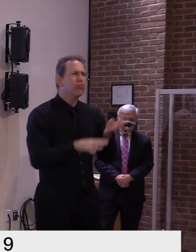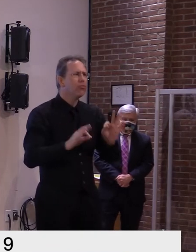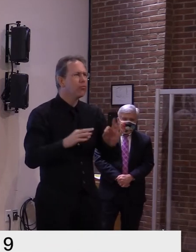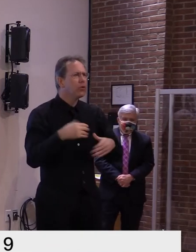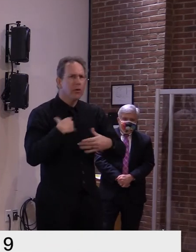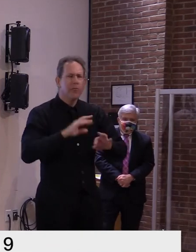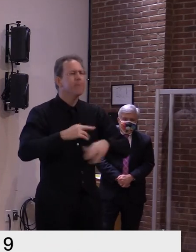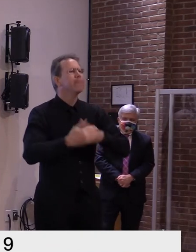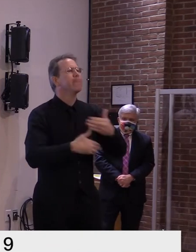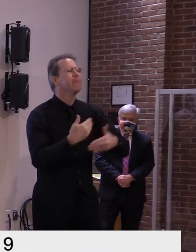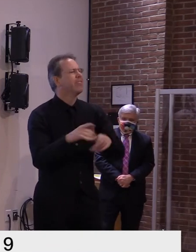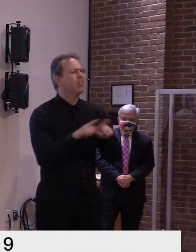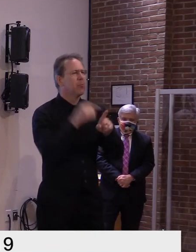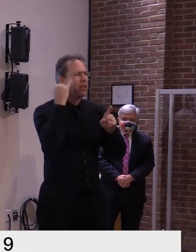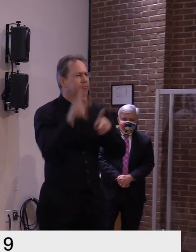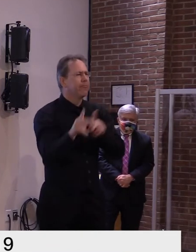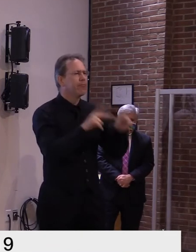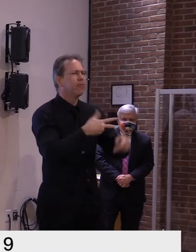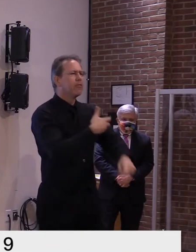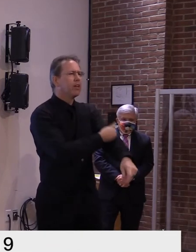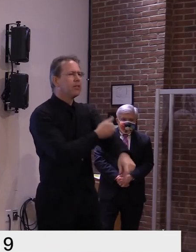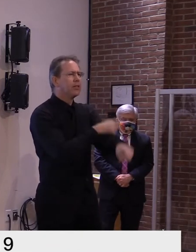performance.